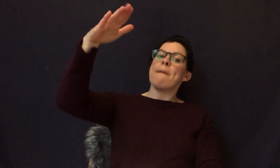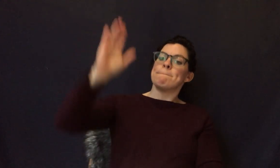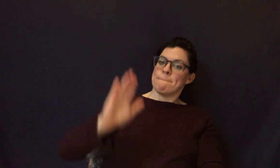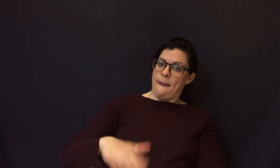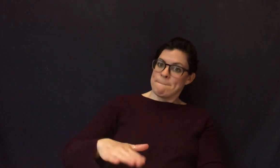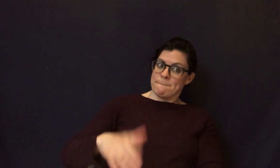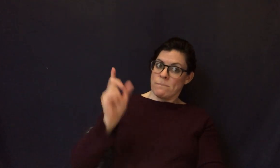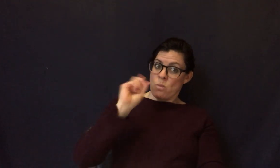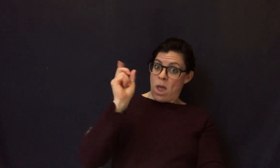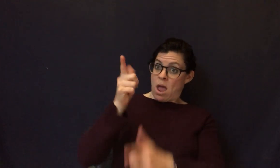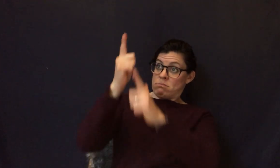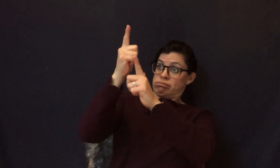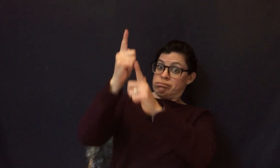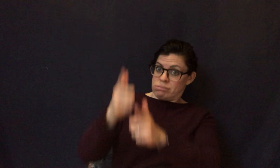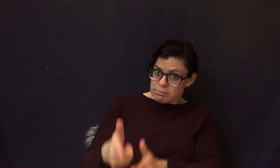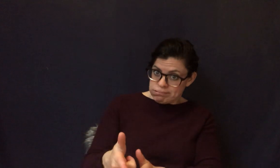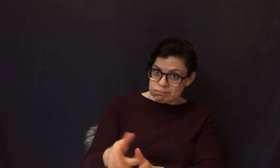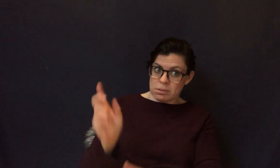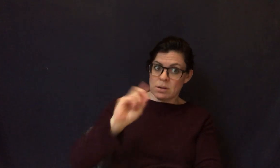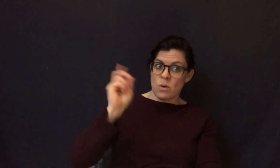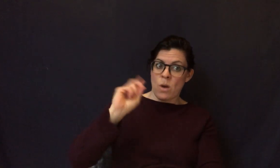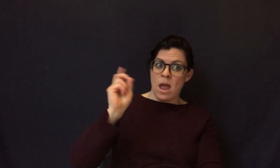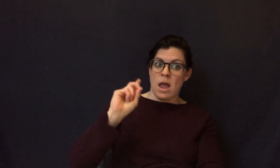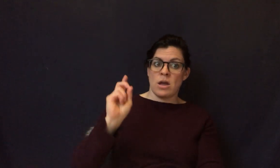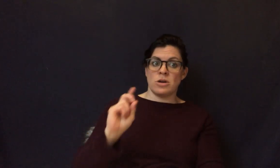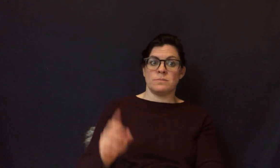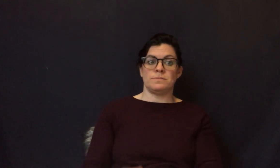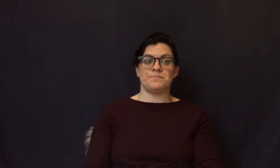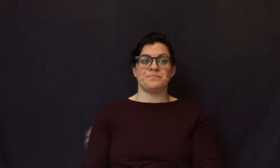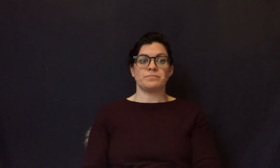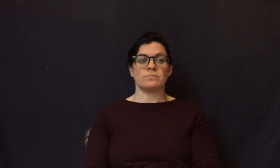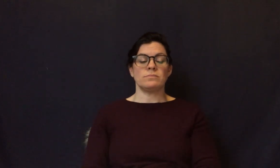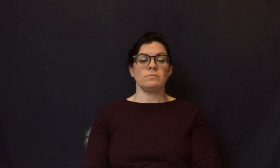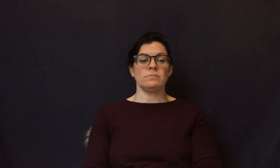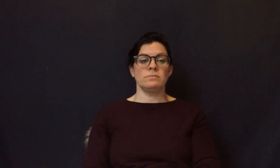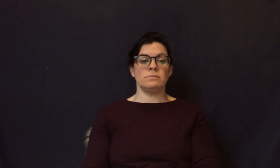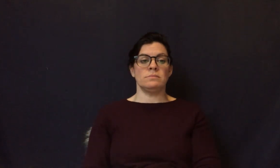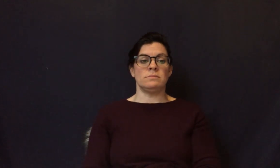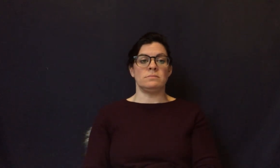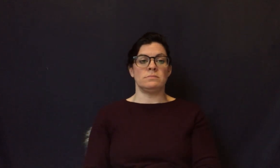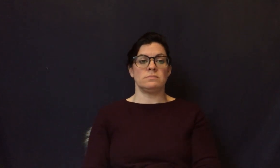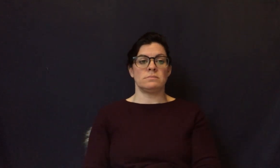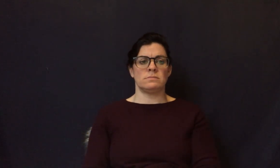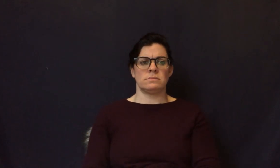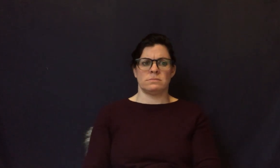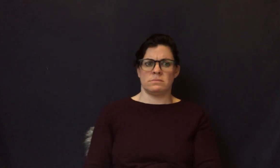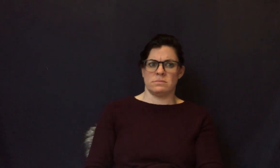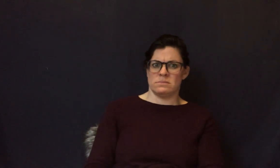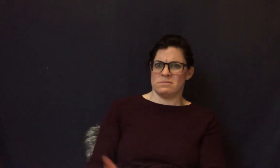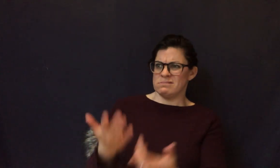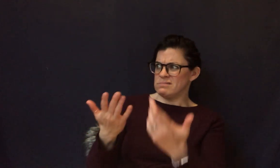it? And at the fire. Okay, we're out on the fire.